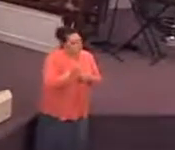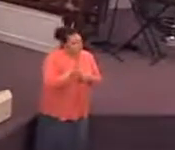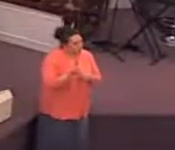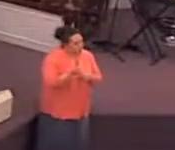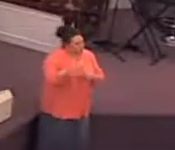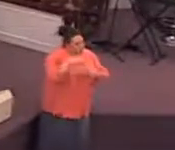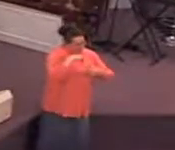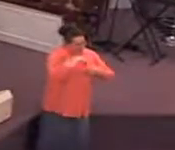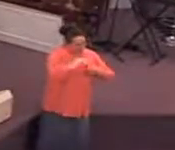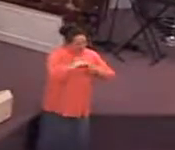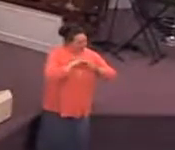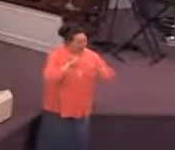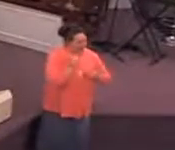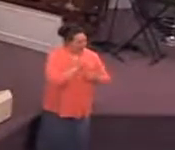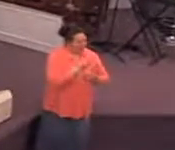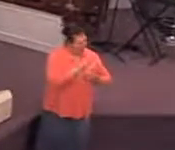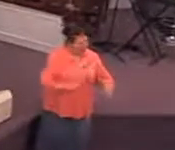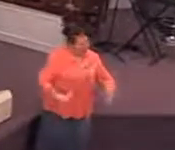Everybody said amen? Amen.